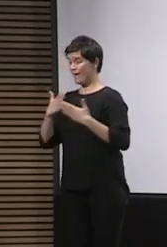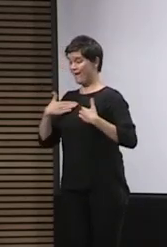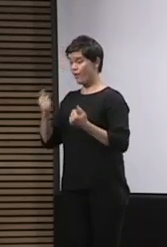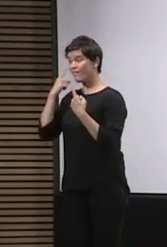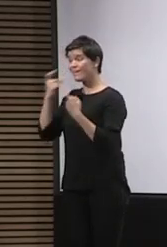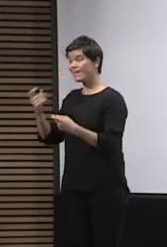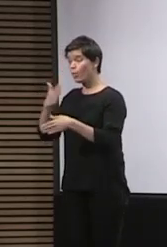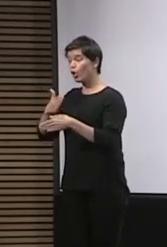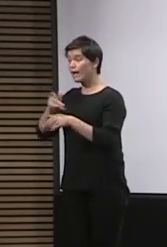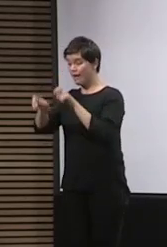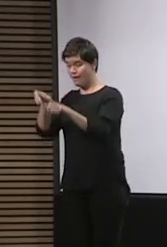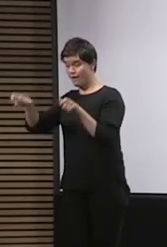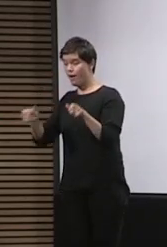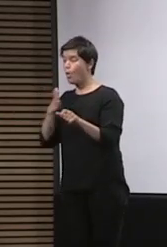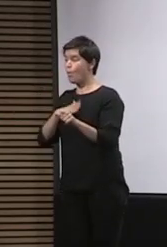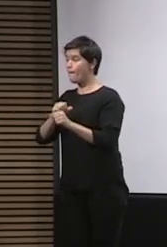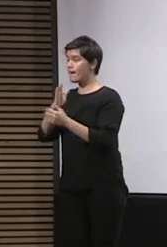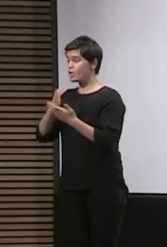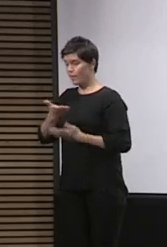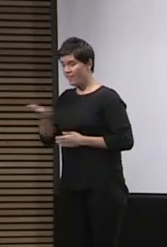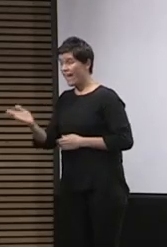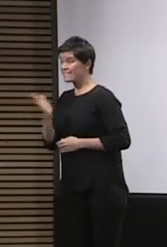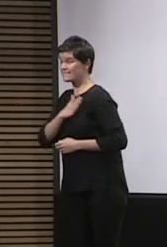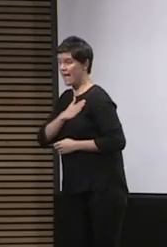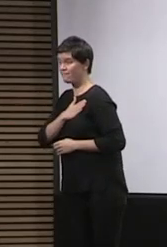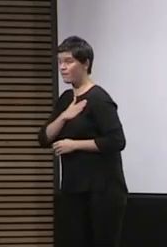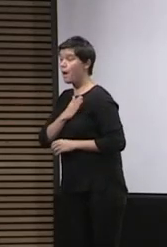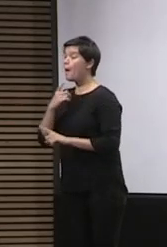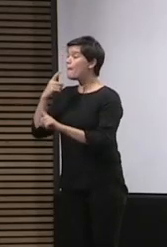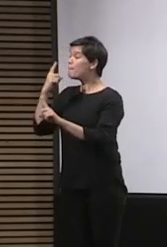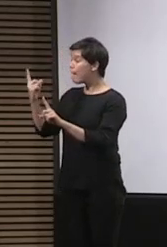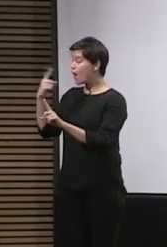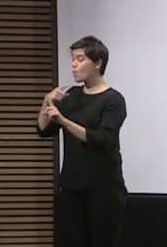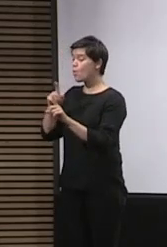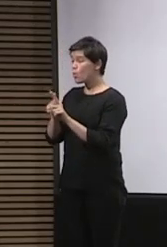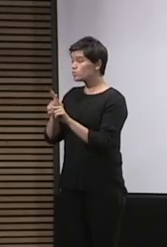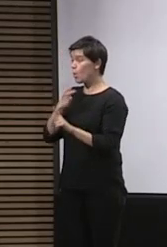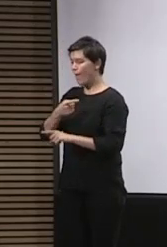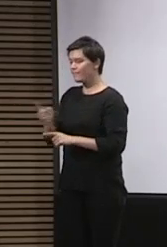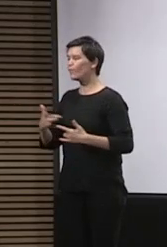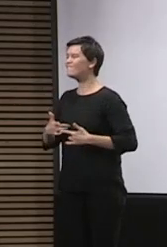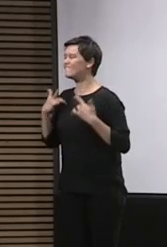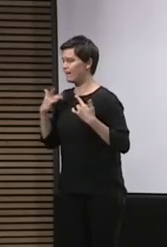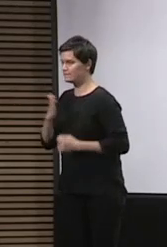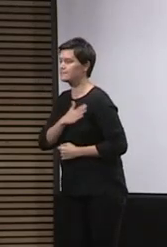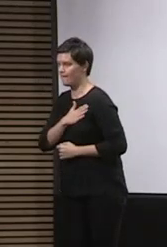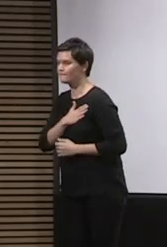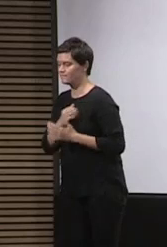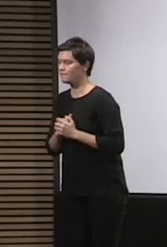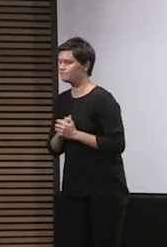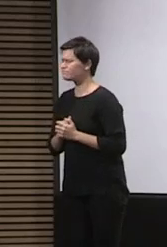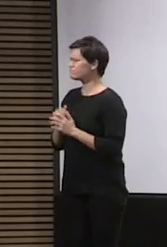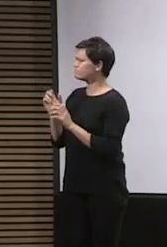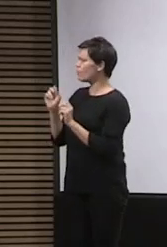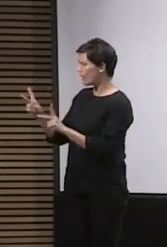to be safe. That's really important, but also we want them to feel safe. We've been asking for basic PPE, for